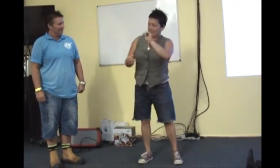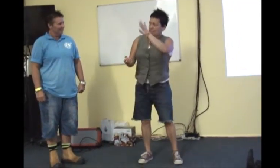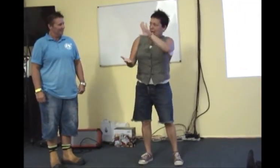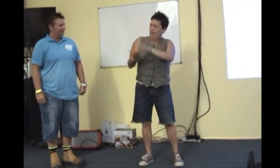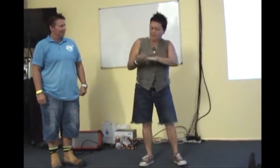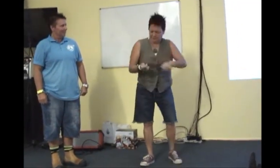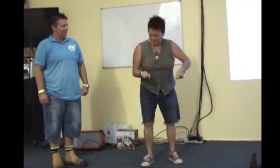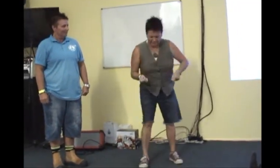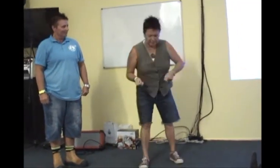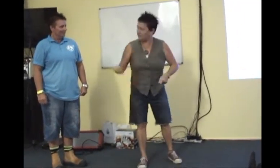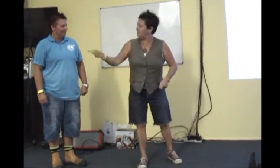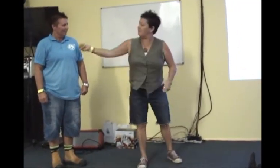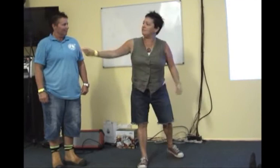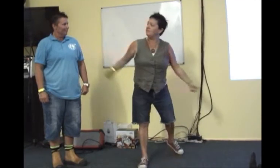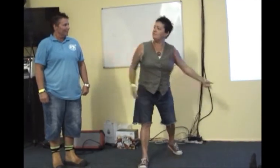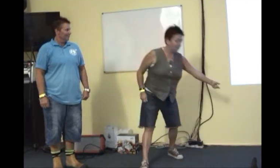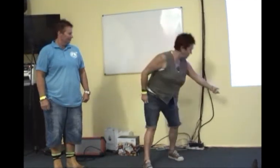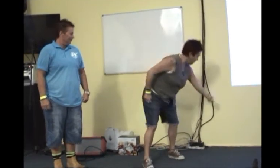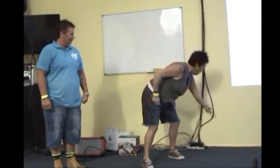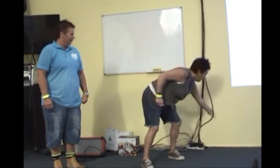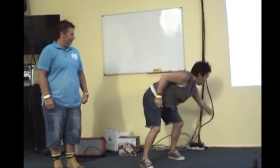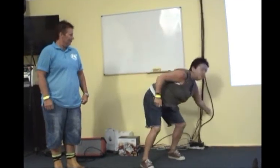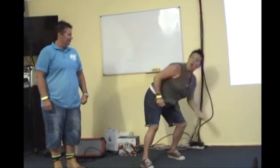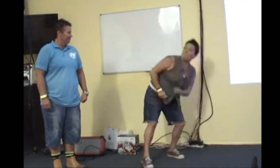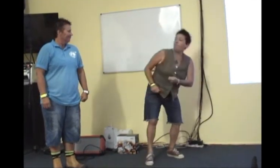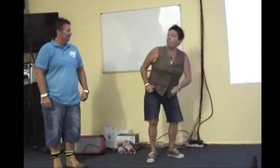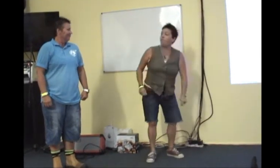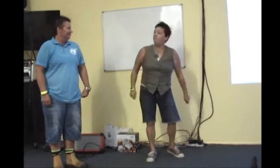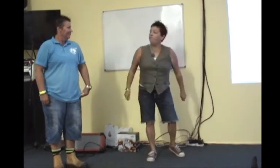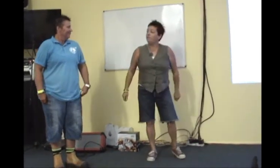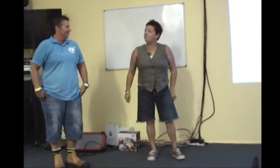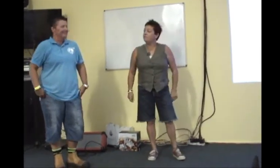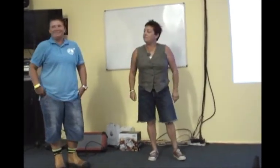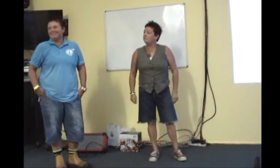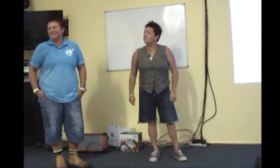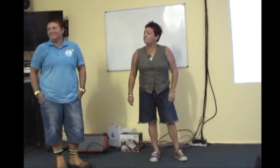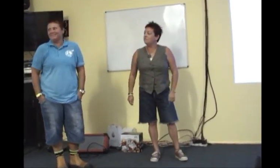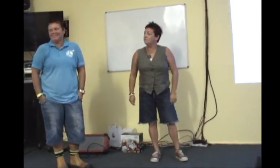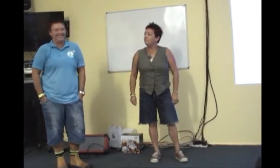I'd come all the way for 10 minutes and I was vacuuming and Tania had already pulled out the plug, so I was vacuuming.